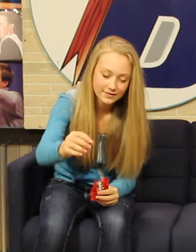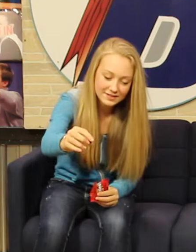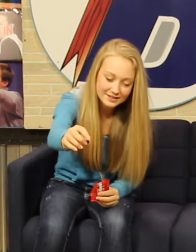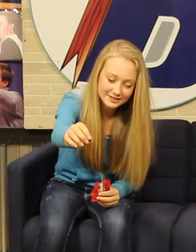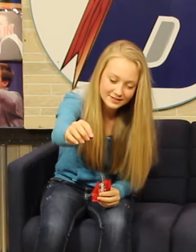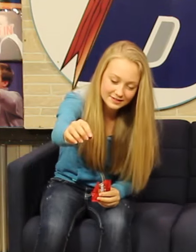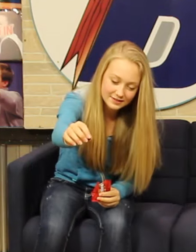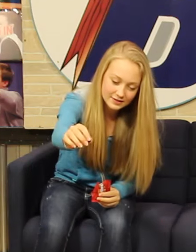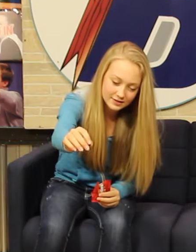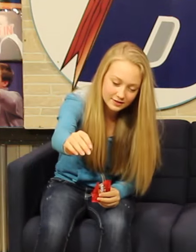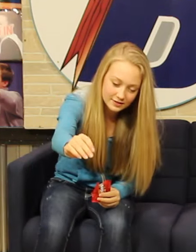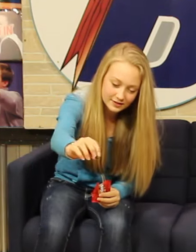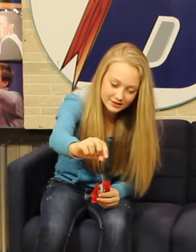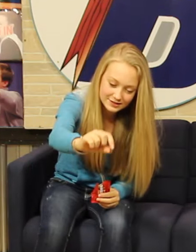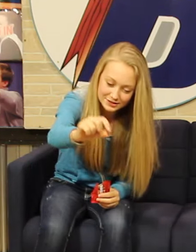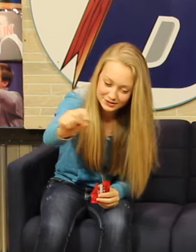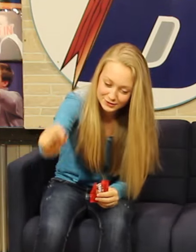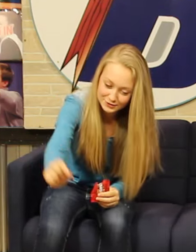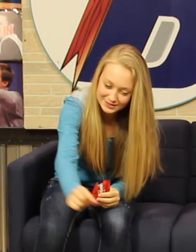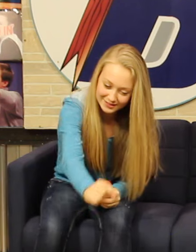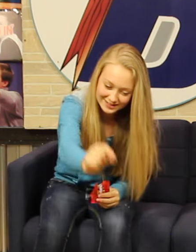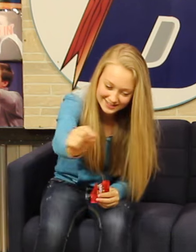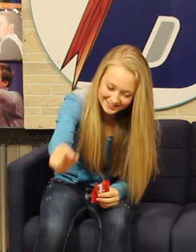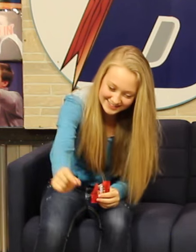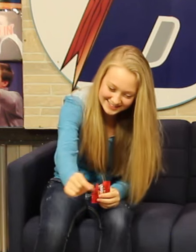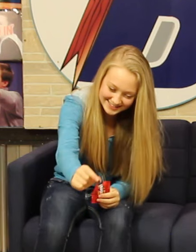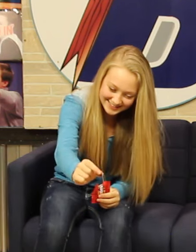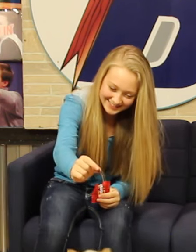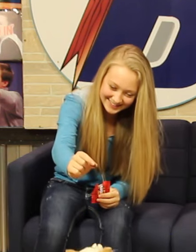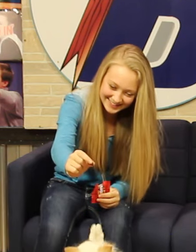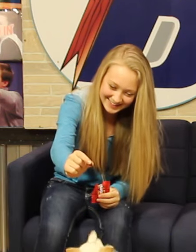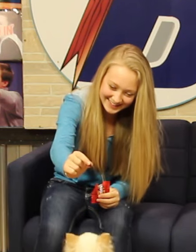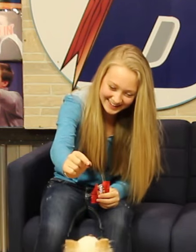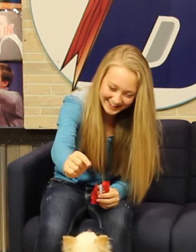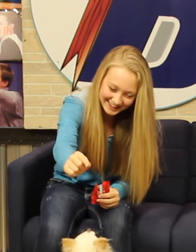Oi. Do you still like skills?